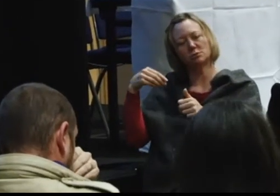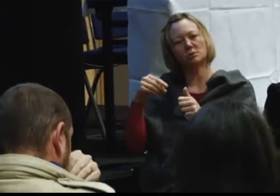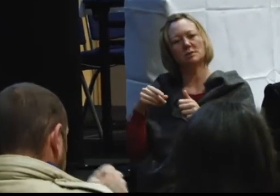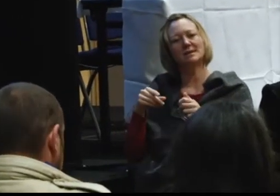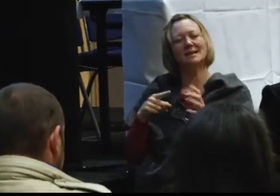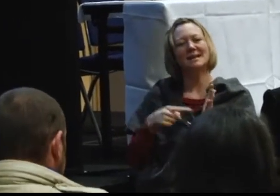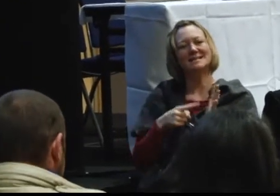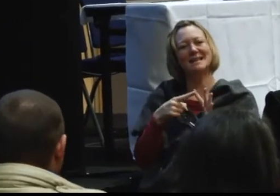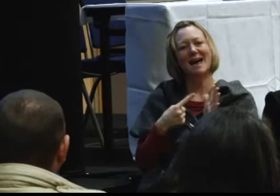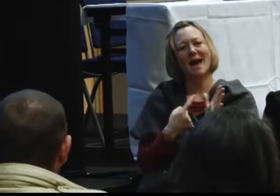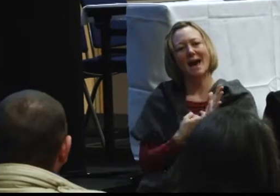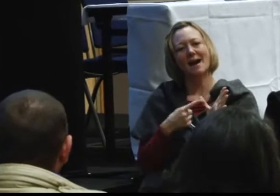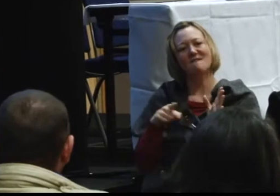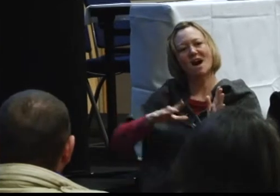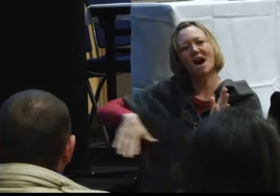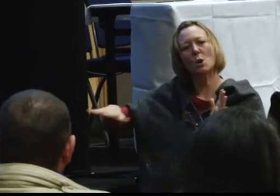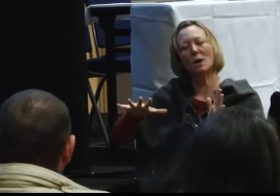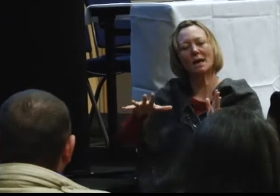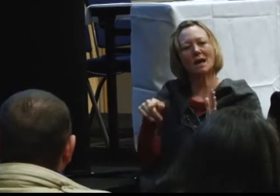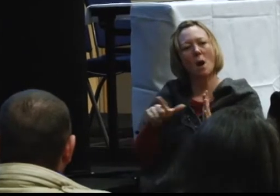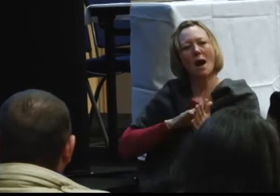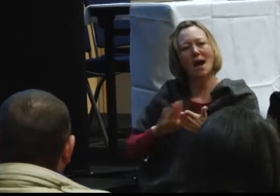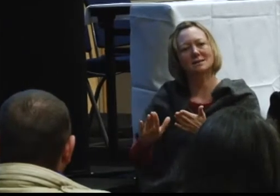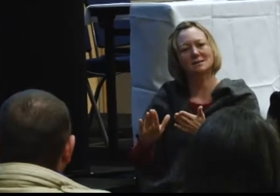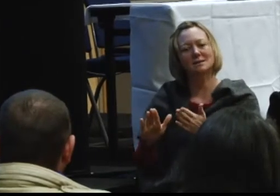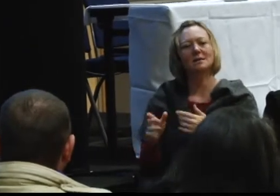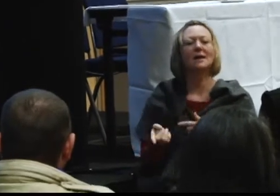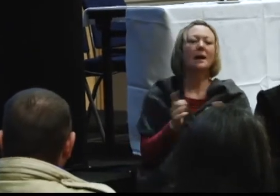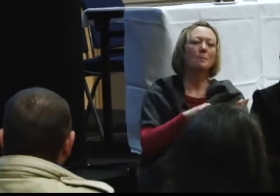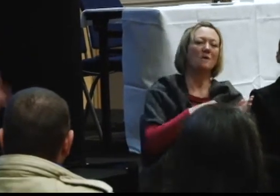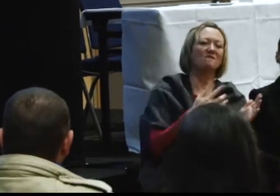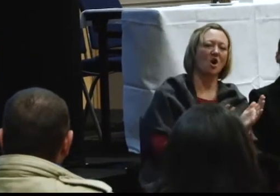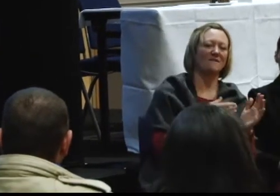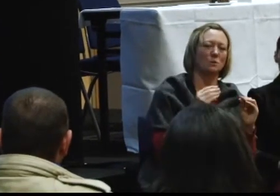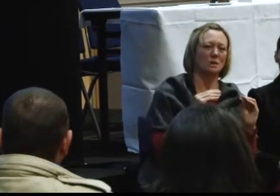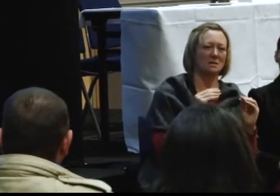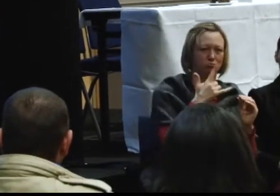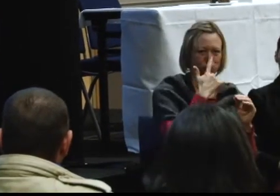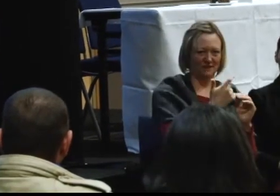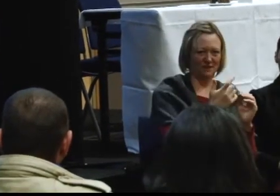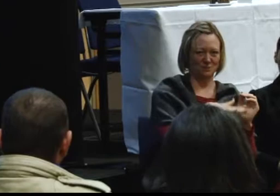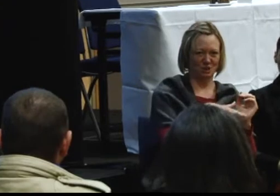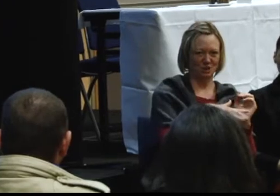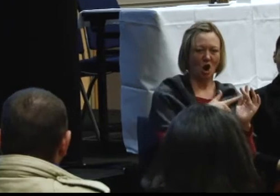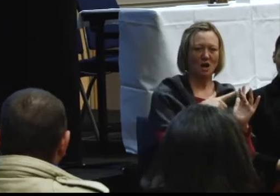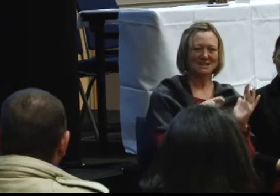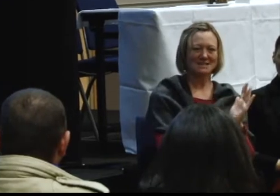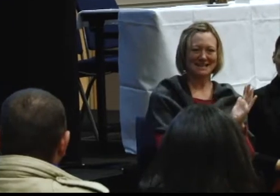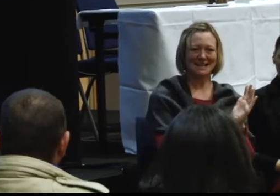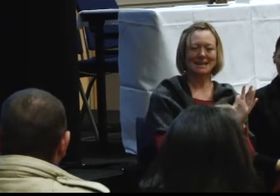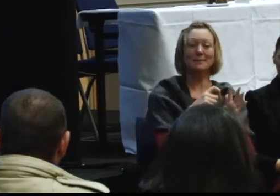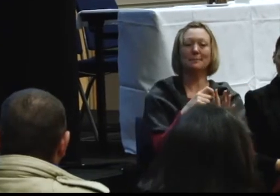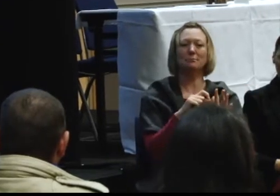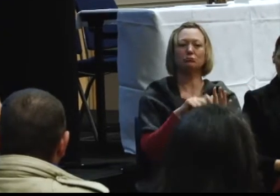Hutt, and point five for Core Education in a very privileged position of being an ICTPD national